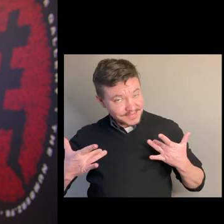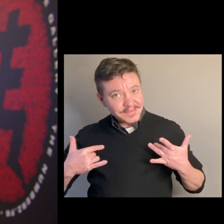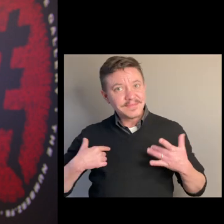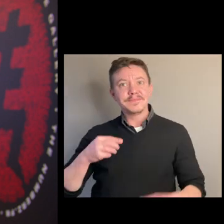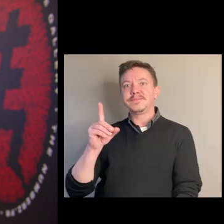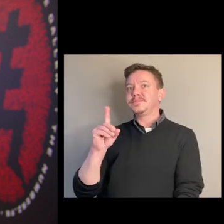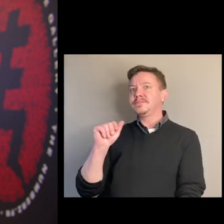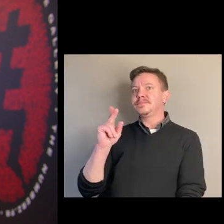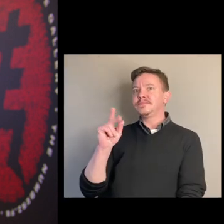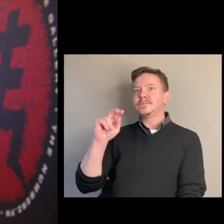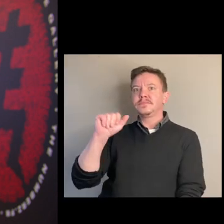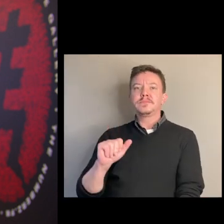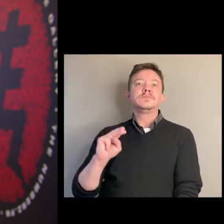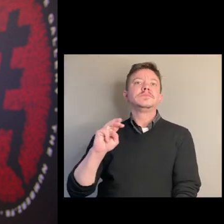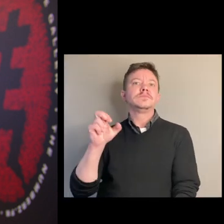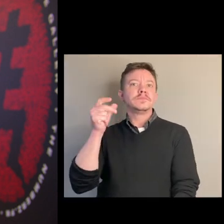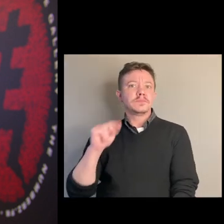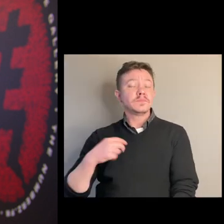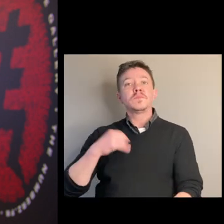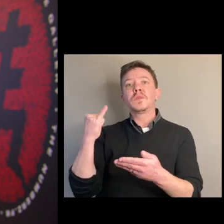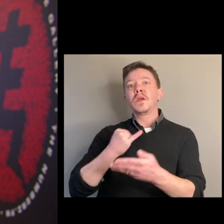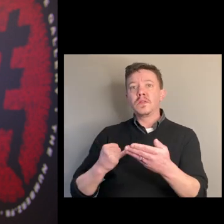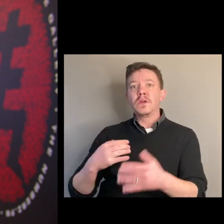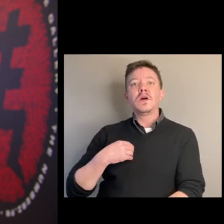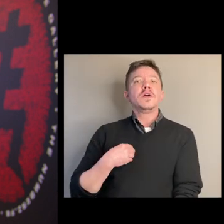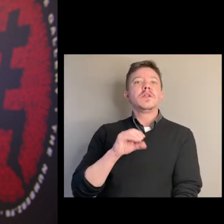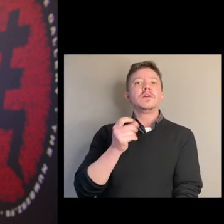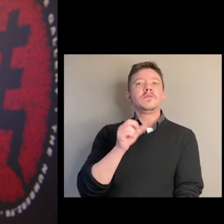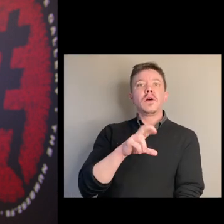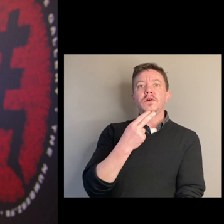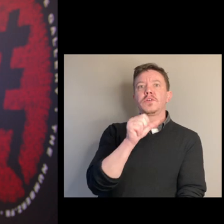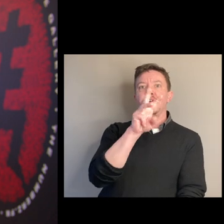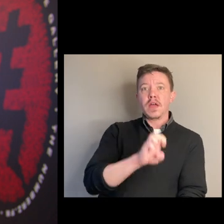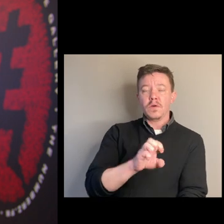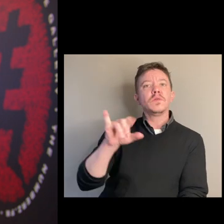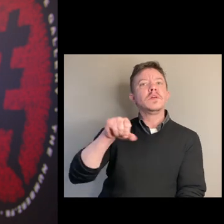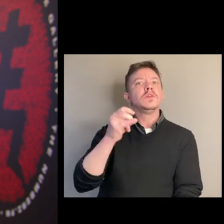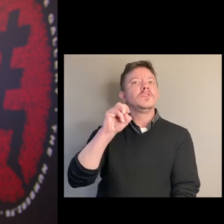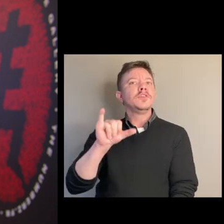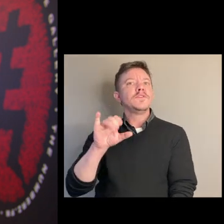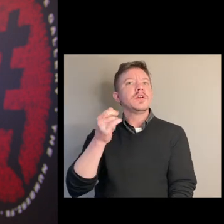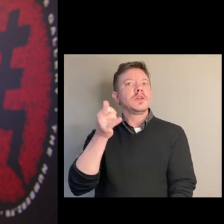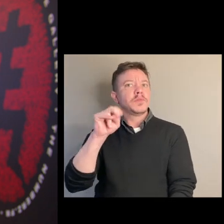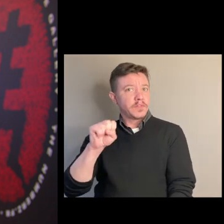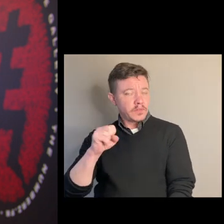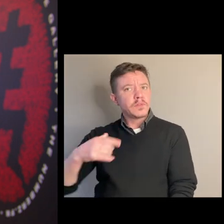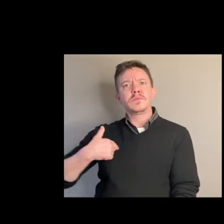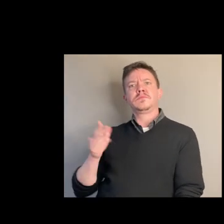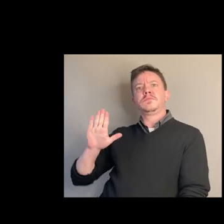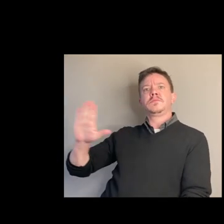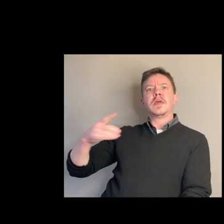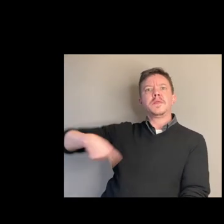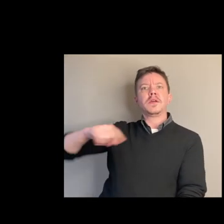I'm so thrilled to have Dakota Modern, The Art of Oscar Howe, and Jeffrey Gibson's They Come From Fire on view right now. Visitors